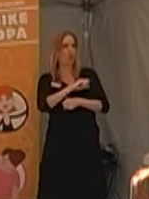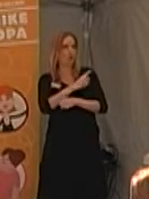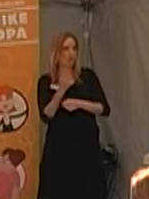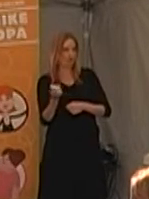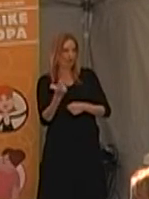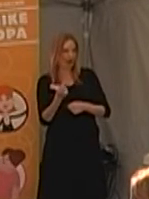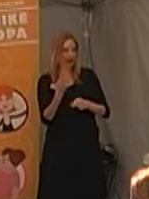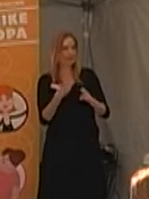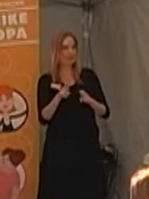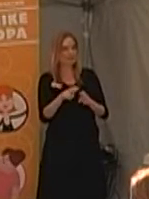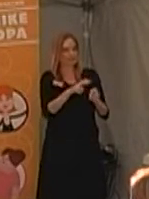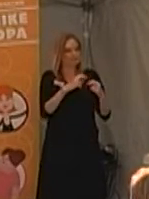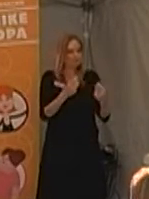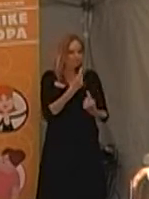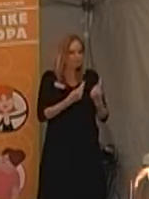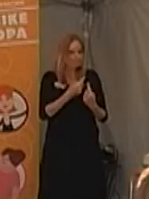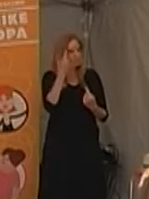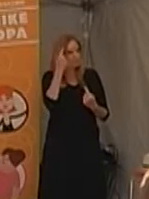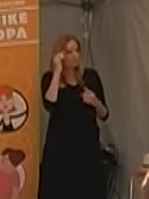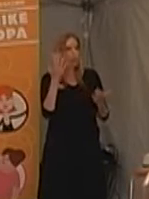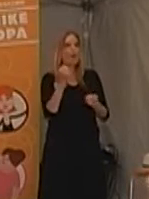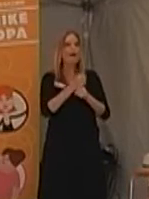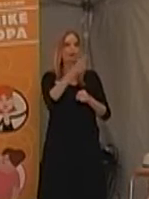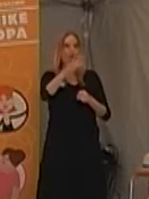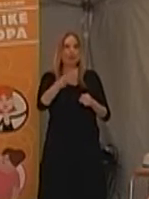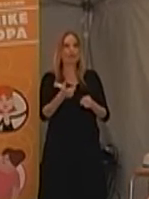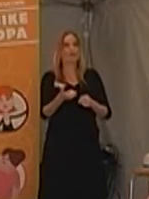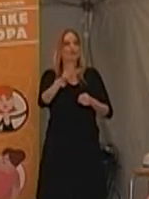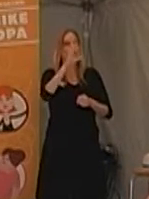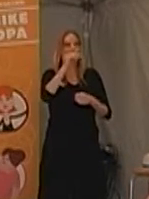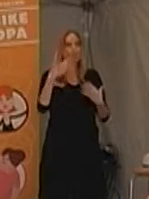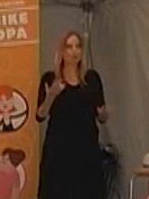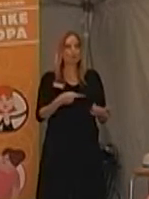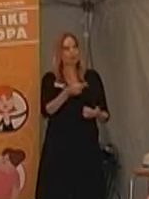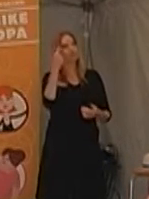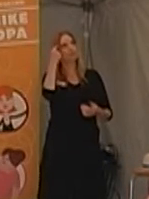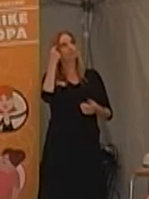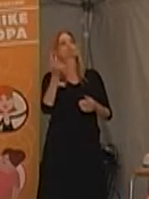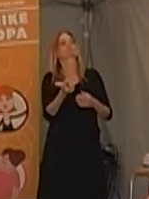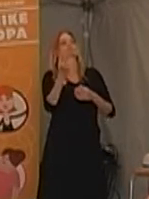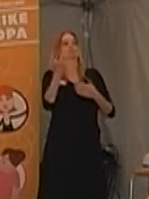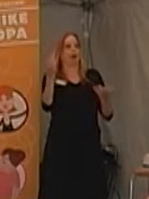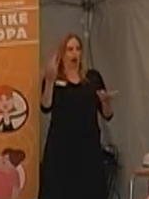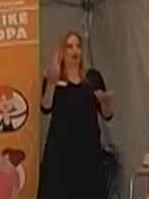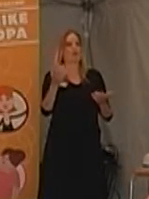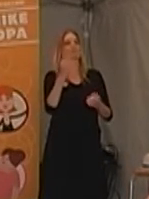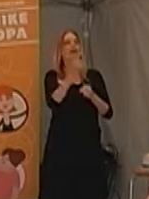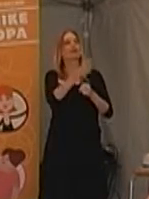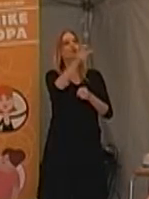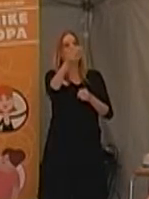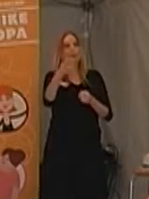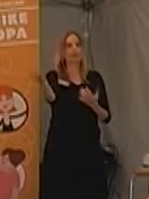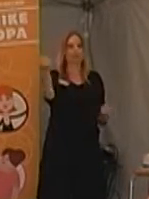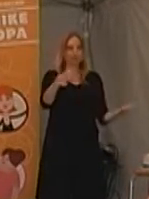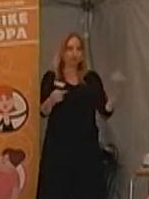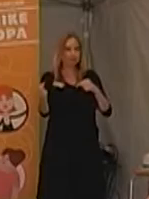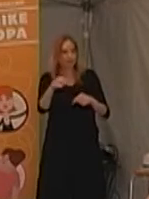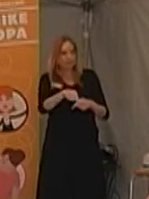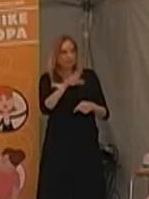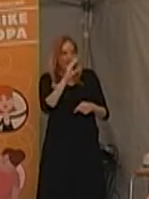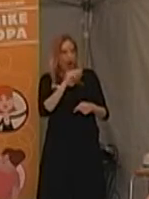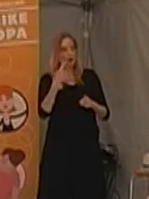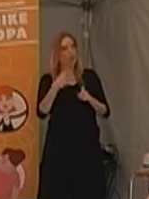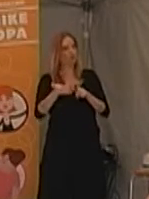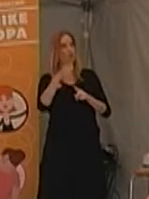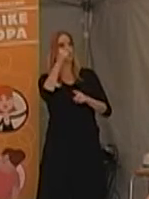they drew out, okay, how can we get more workers? Okay, we can make it easier for workers to come in, and we can also, women, they can